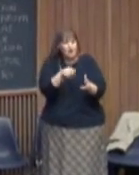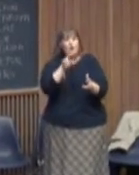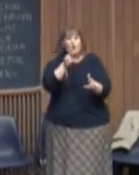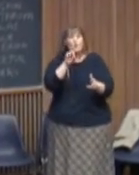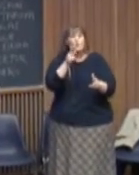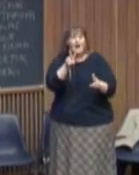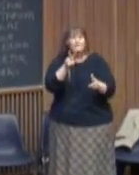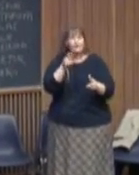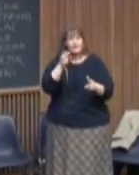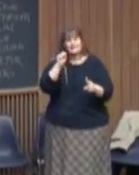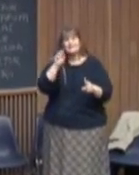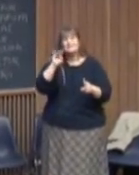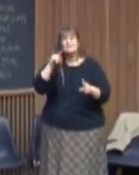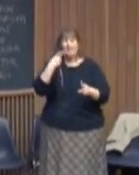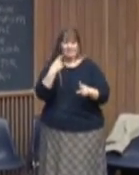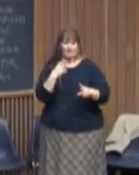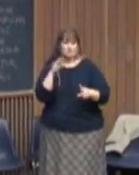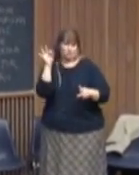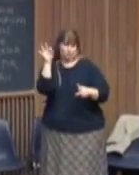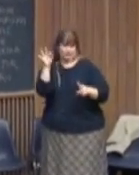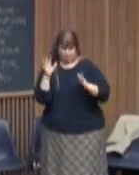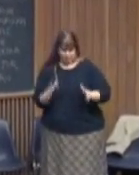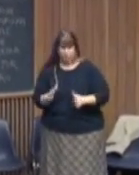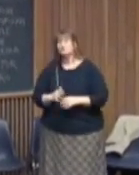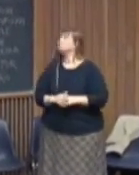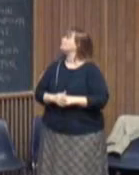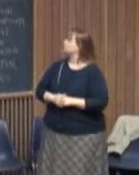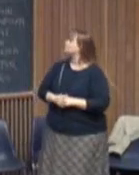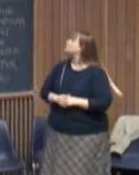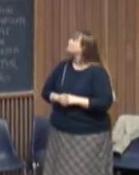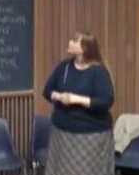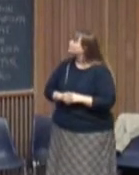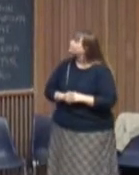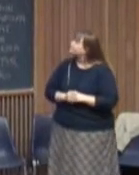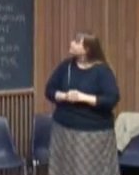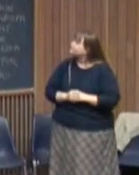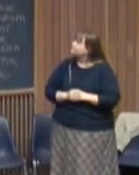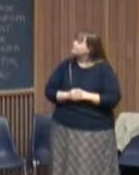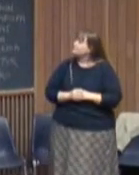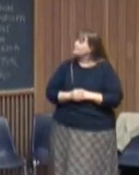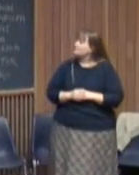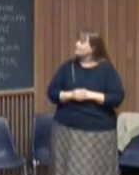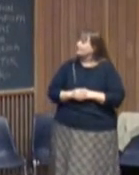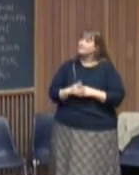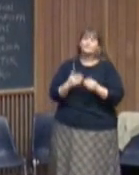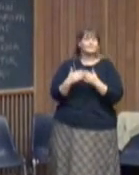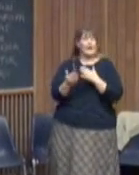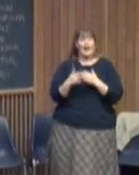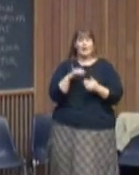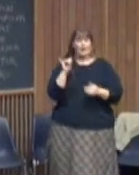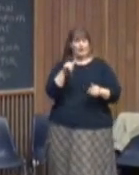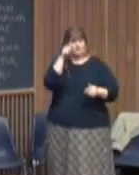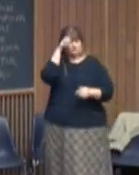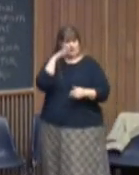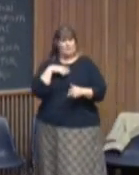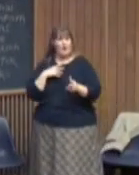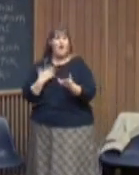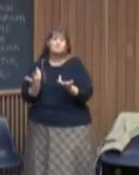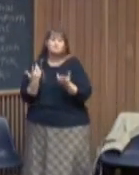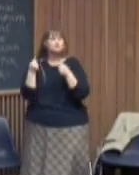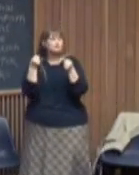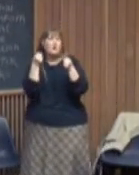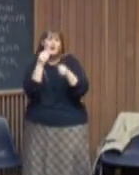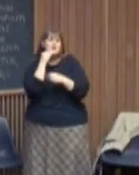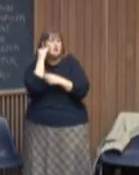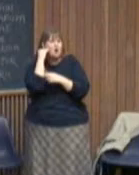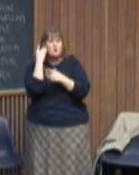the worst story that we've heard. We've heard worse stories from this. And so Reverend Smith was going home from a family